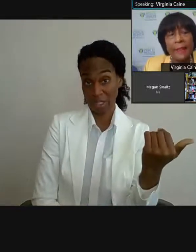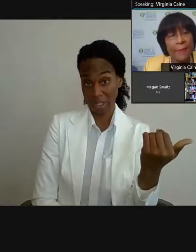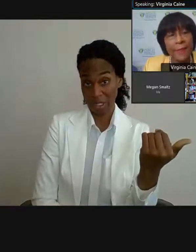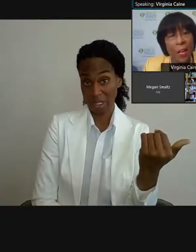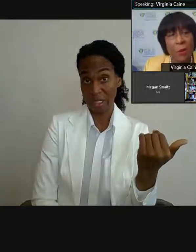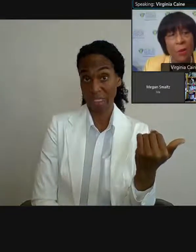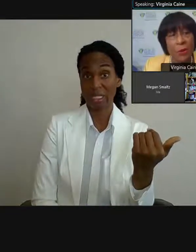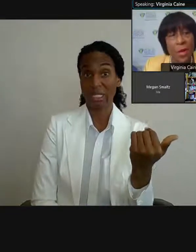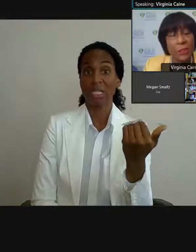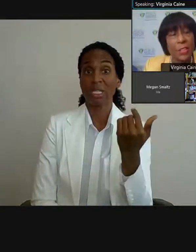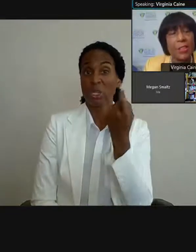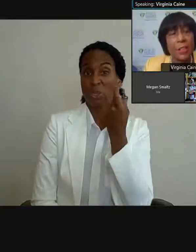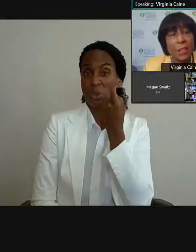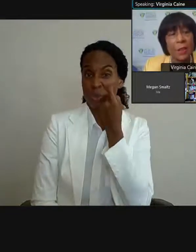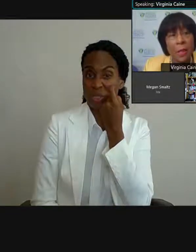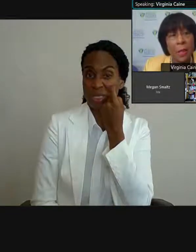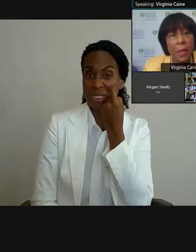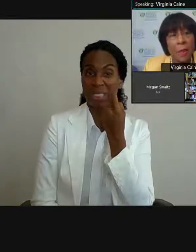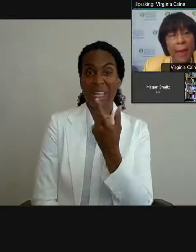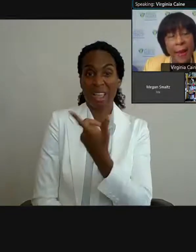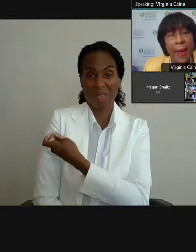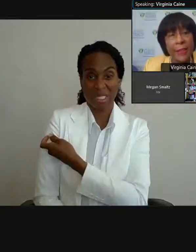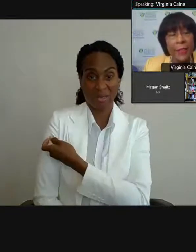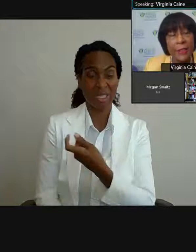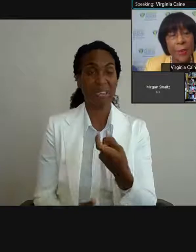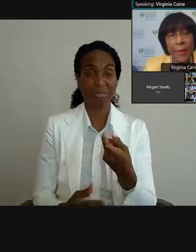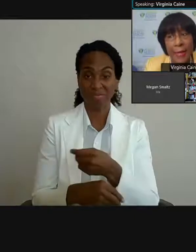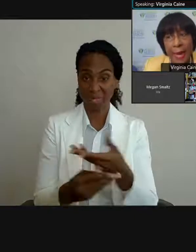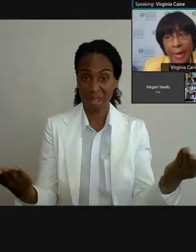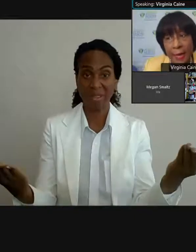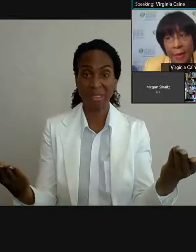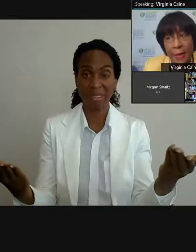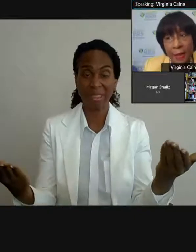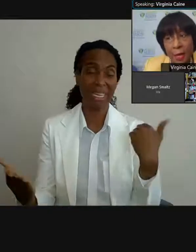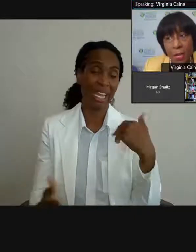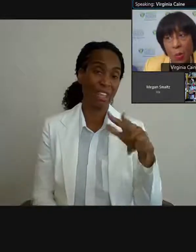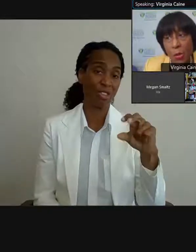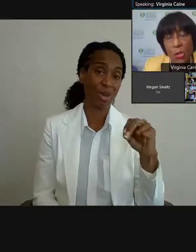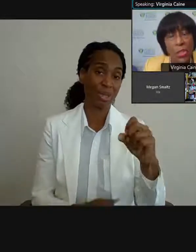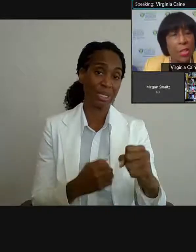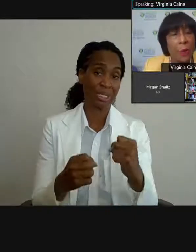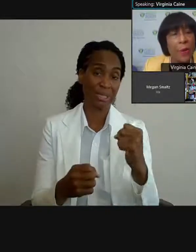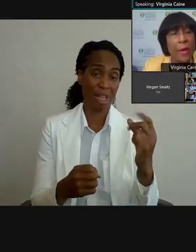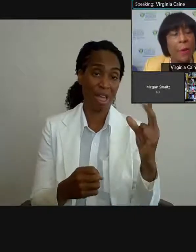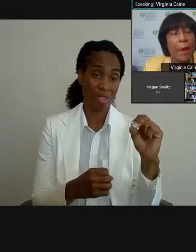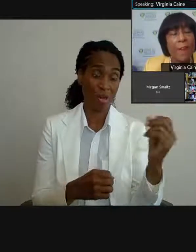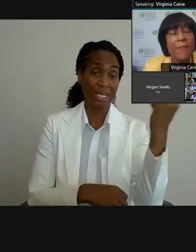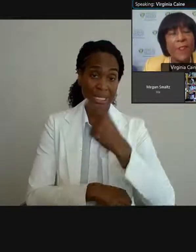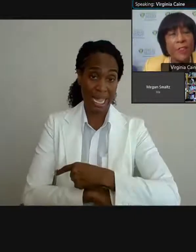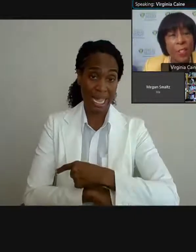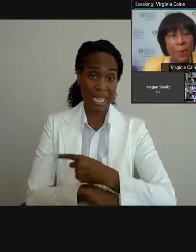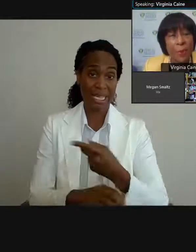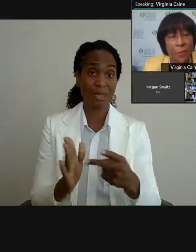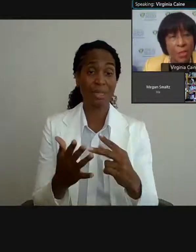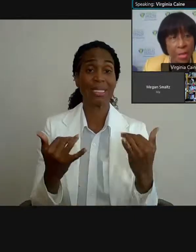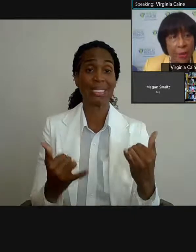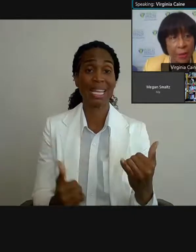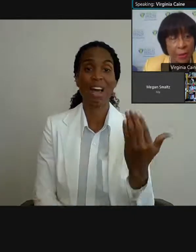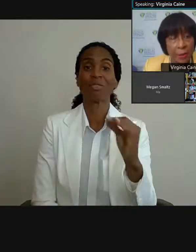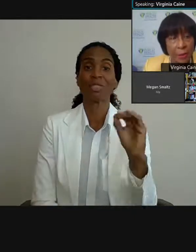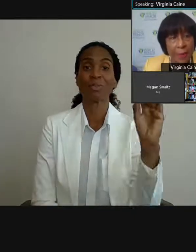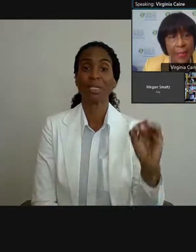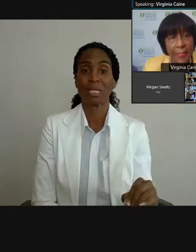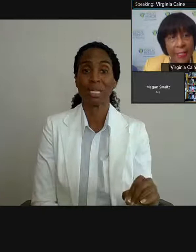that vaccine available to us just this past 30 days, you will see that we're at about a